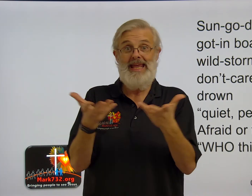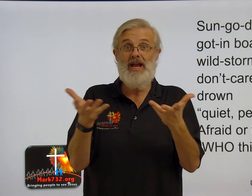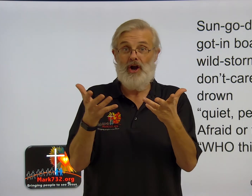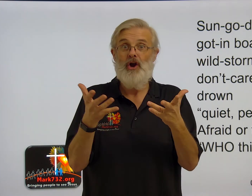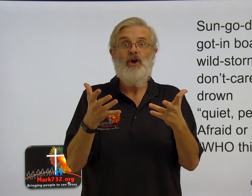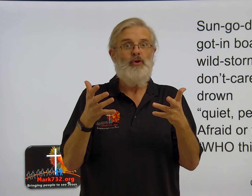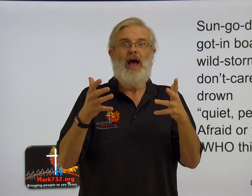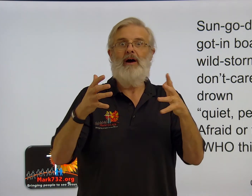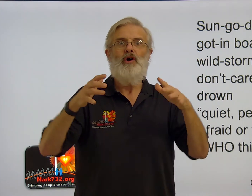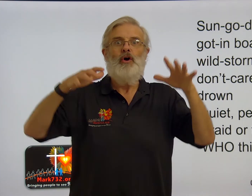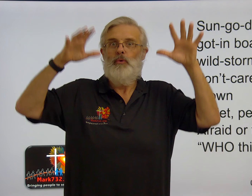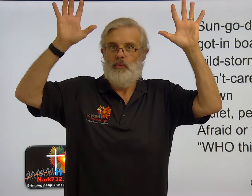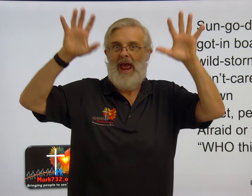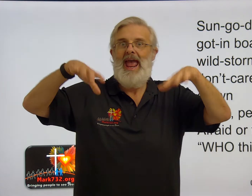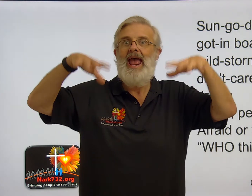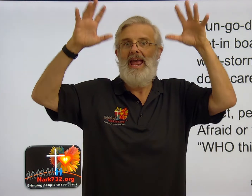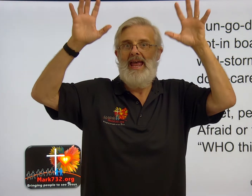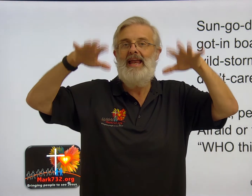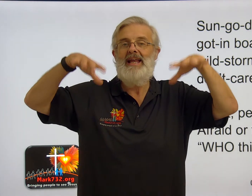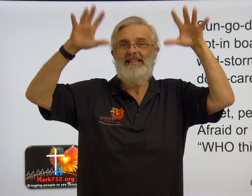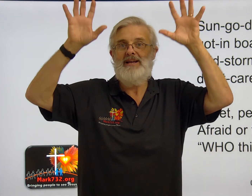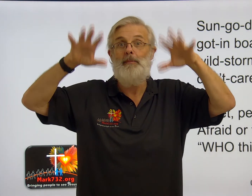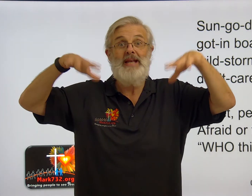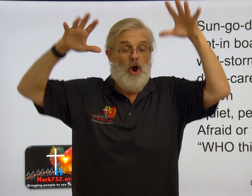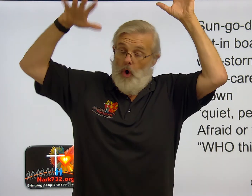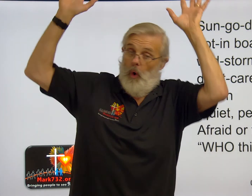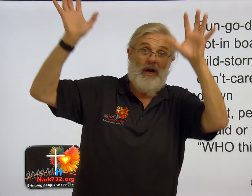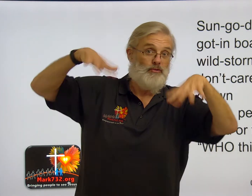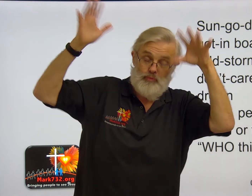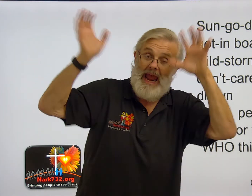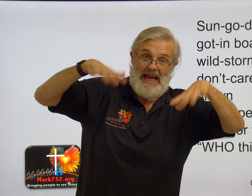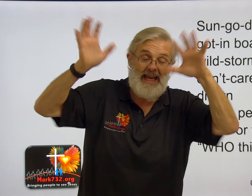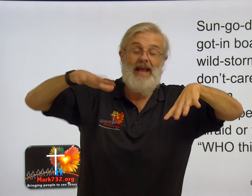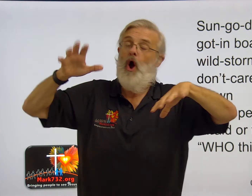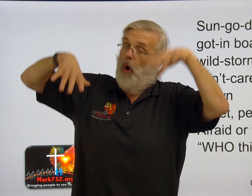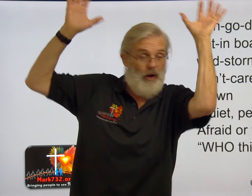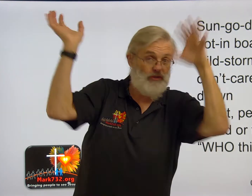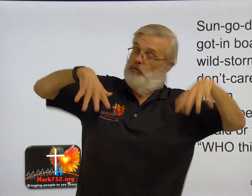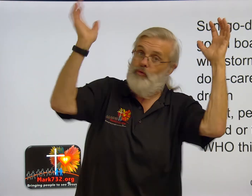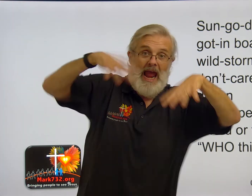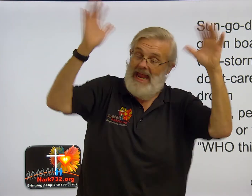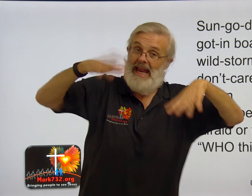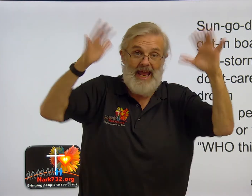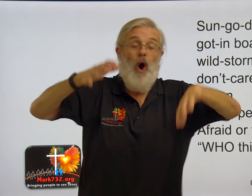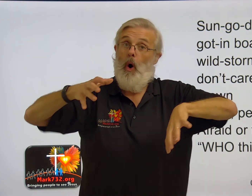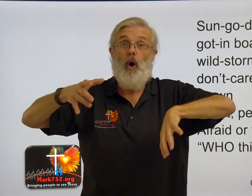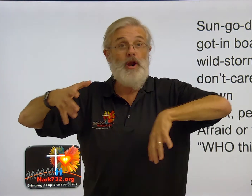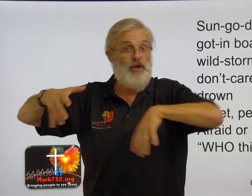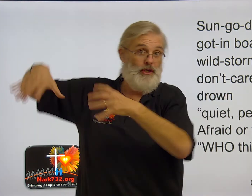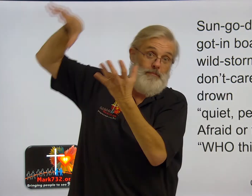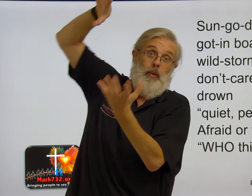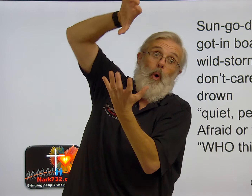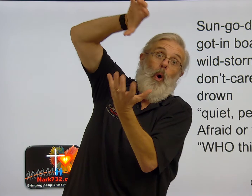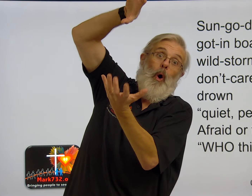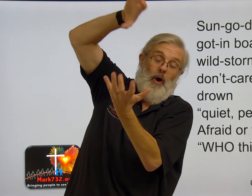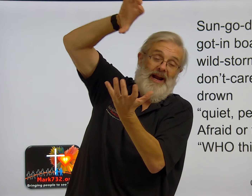here, you have the rain and it's coming down, or it's raining, or even pouring